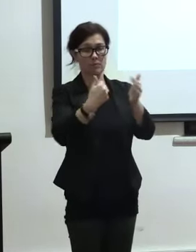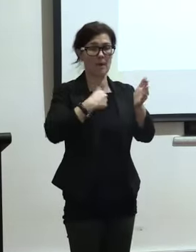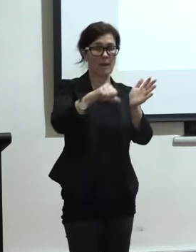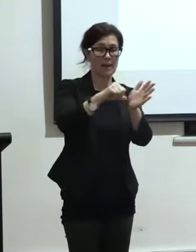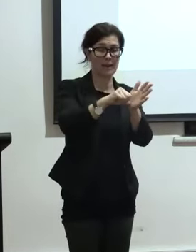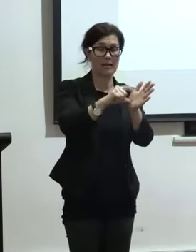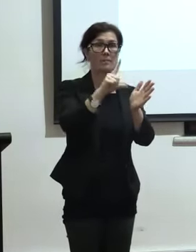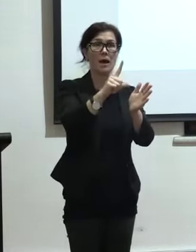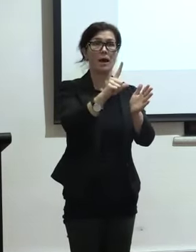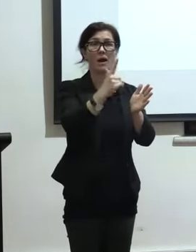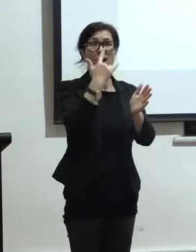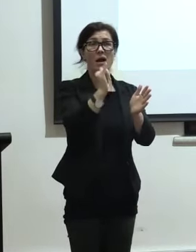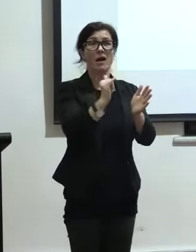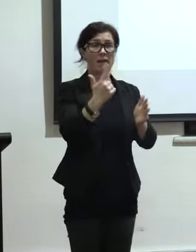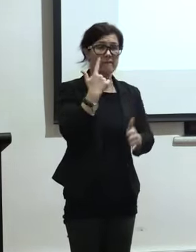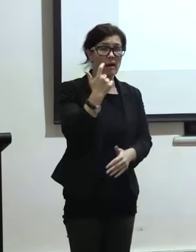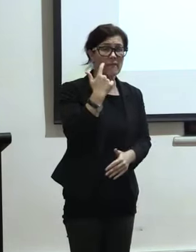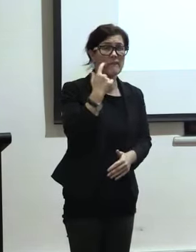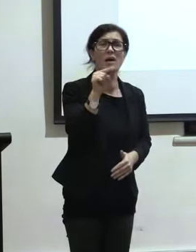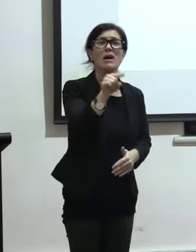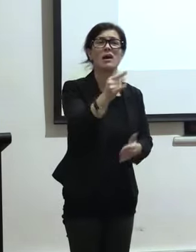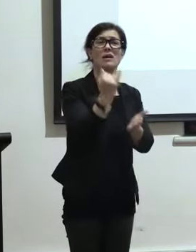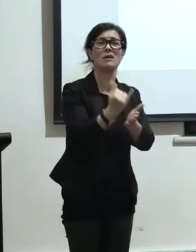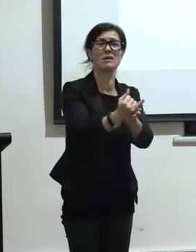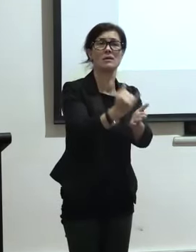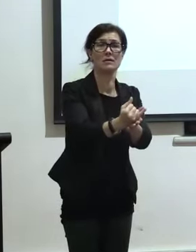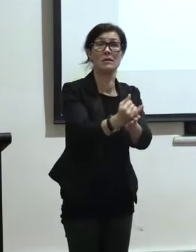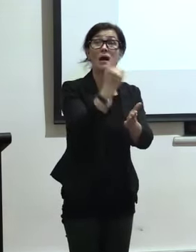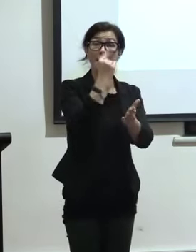this, what's your solution to this problem? And if they have a